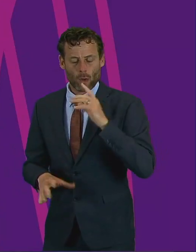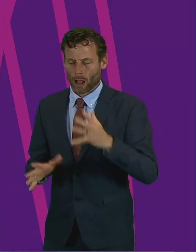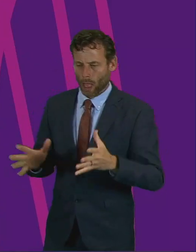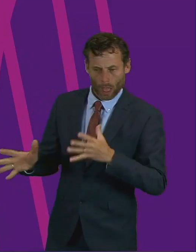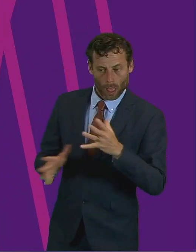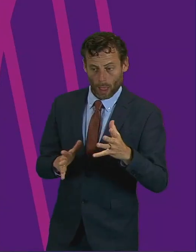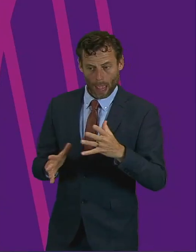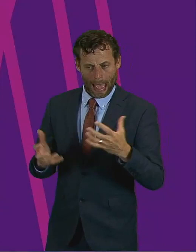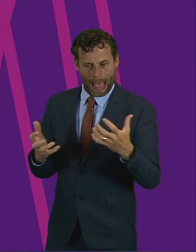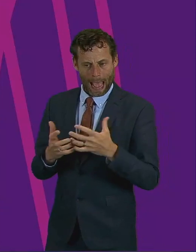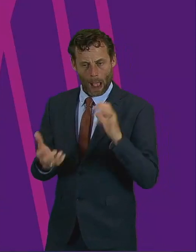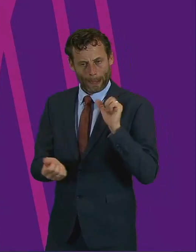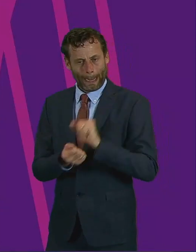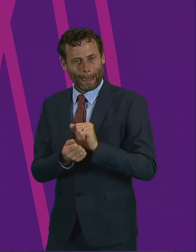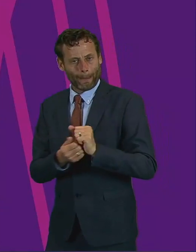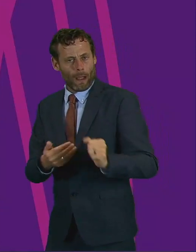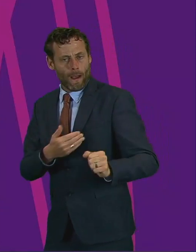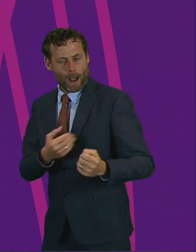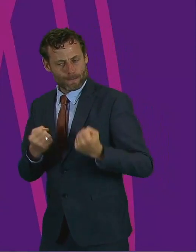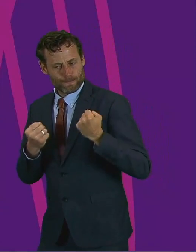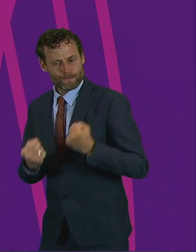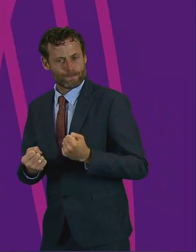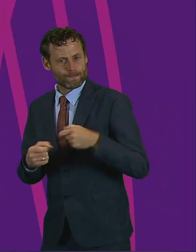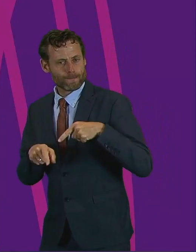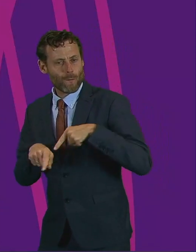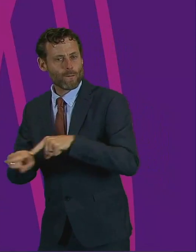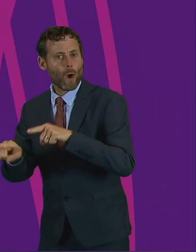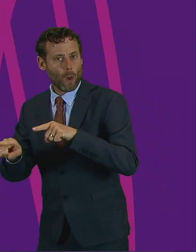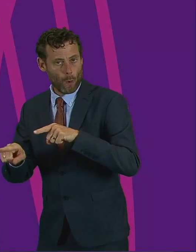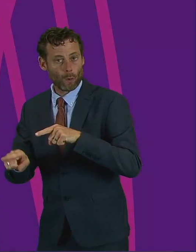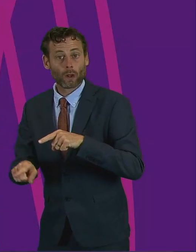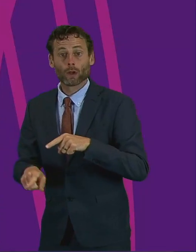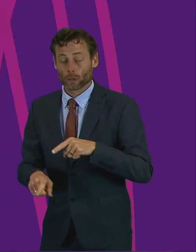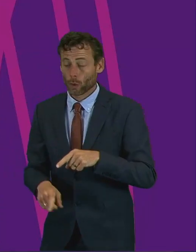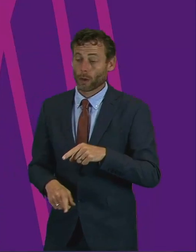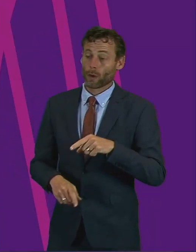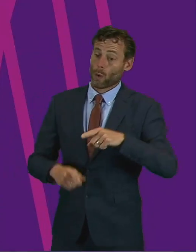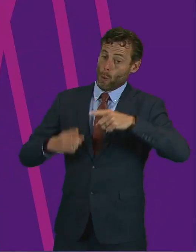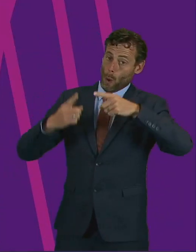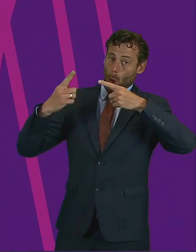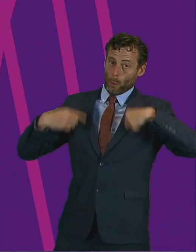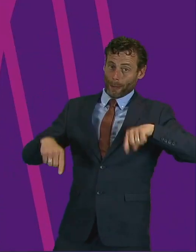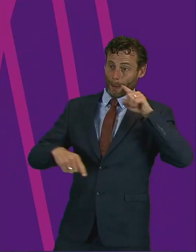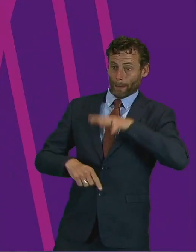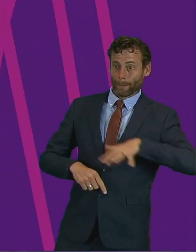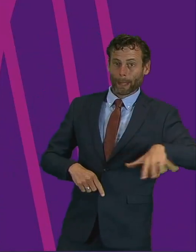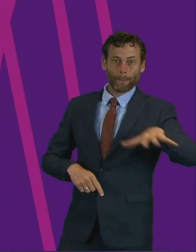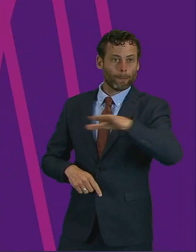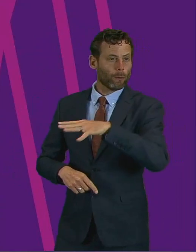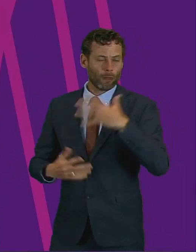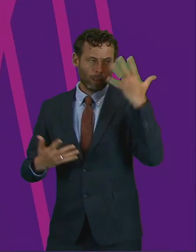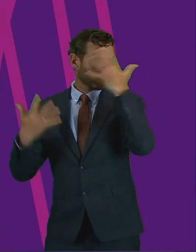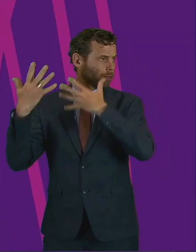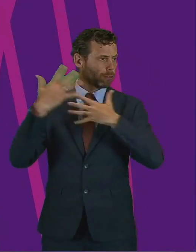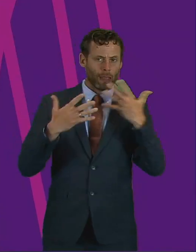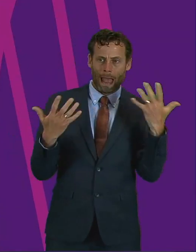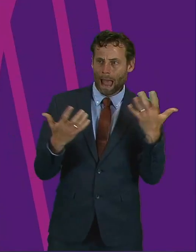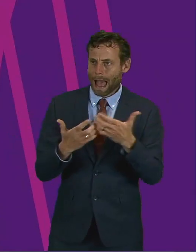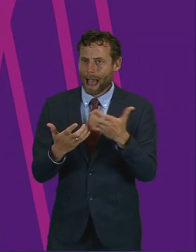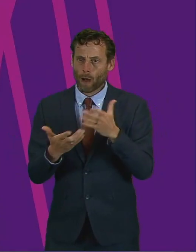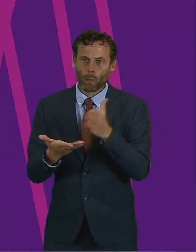is to you, the country's leaders, that society will look towards for reassurance, hope, and